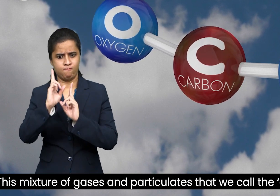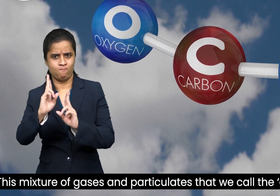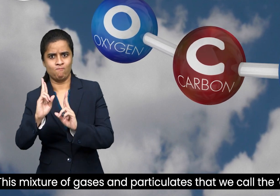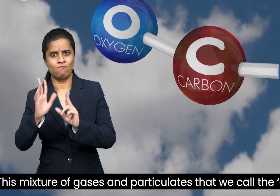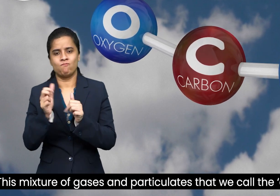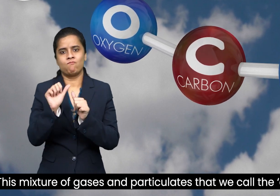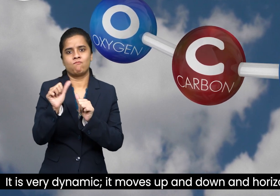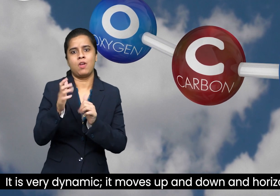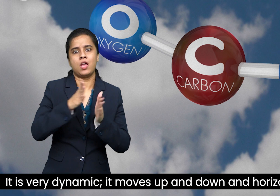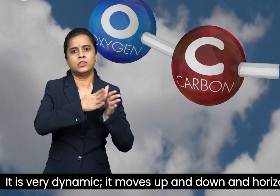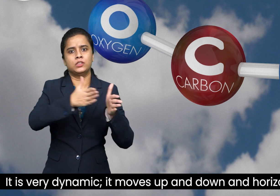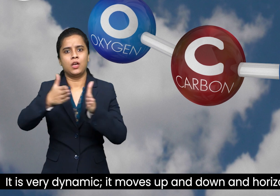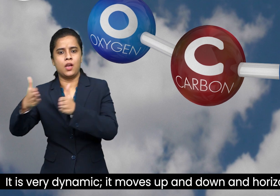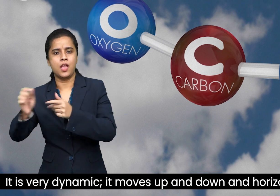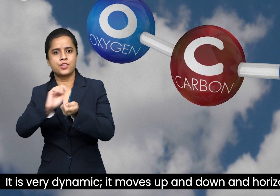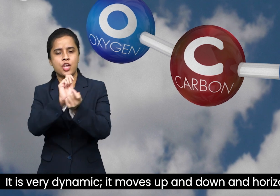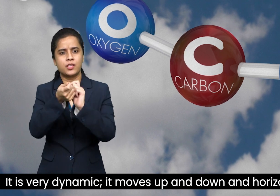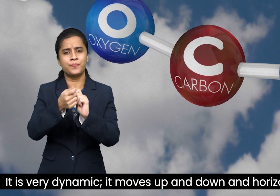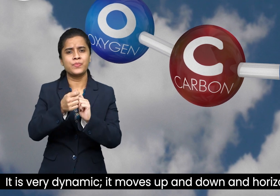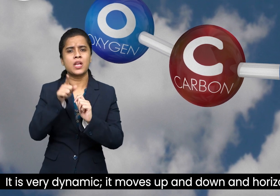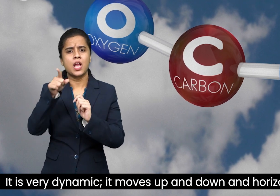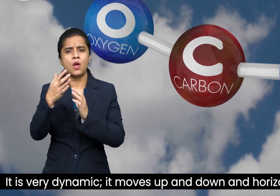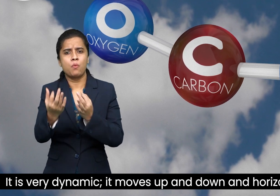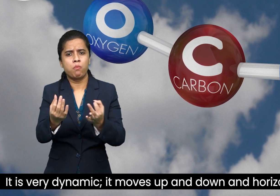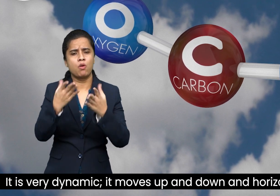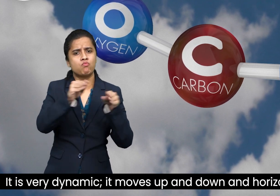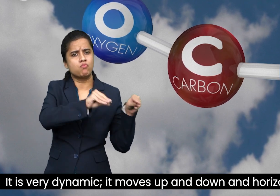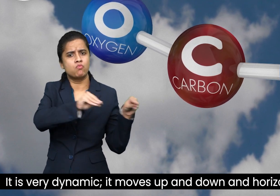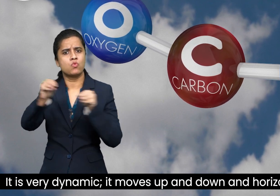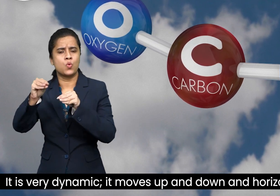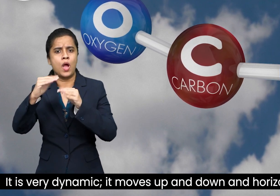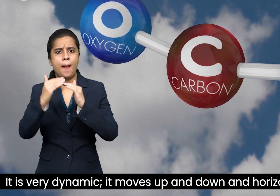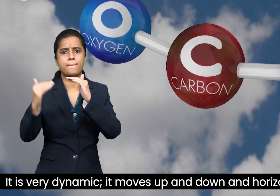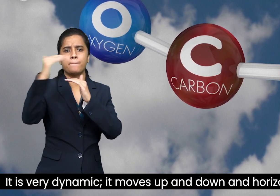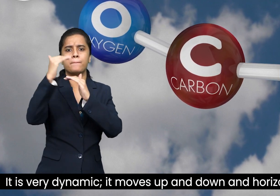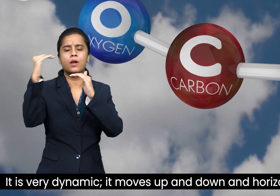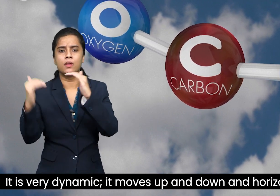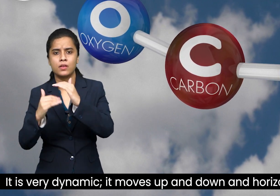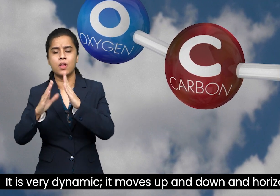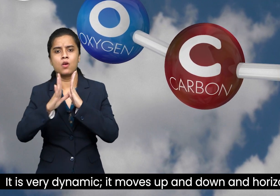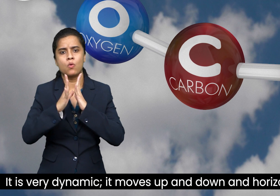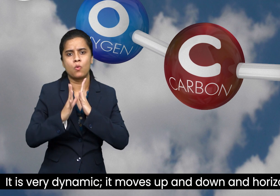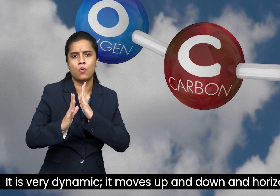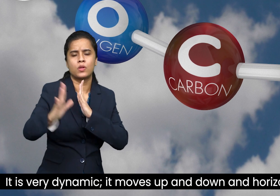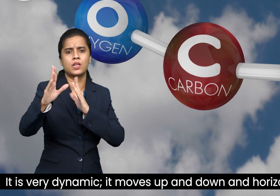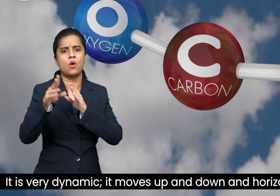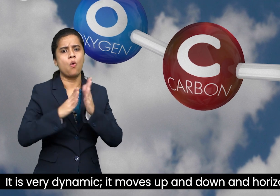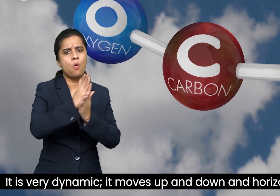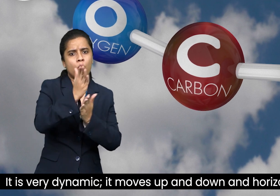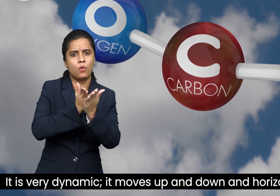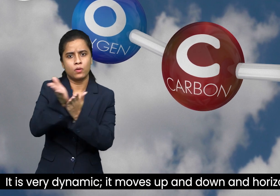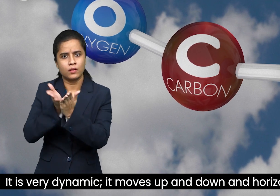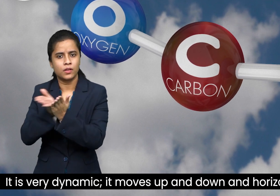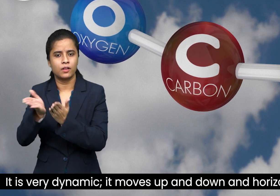static. It is very dynamic. It moves up and down and horizontally in all